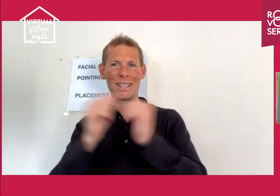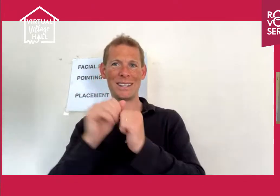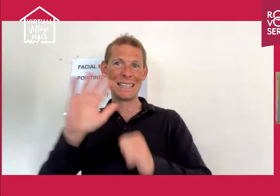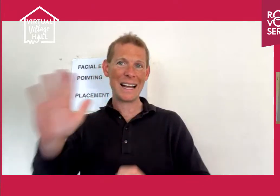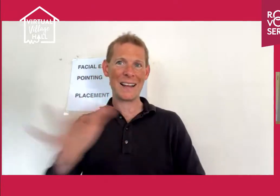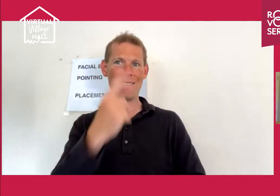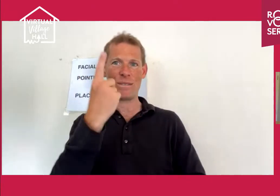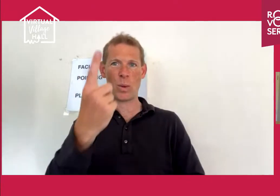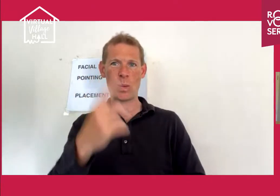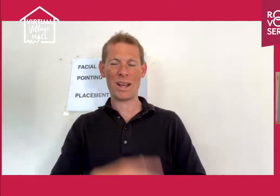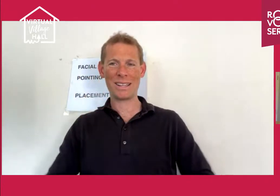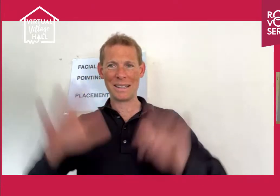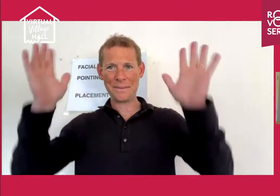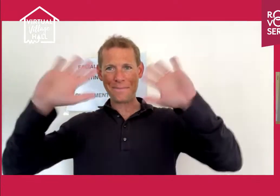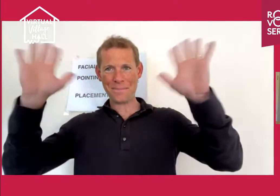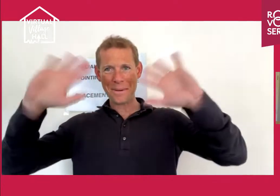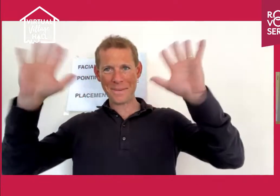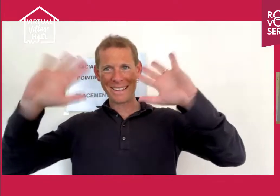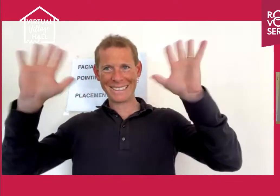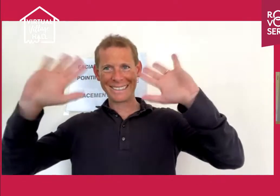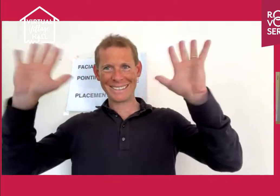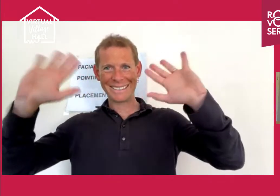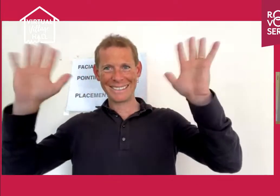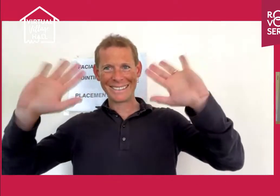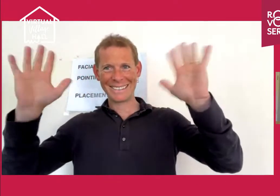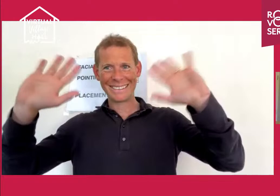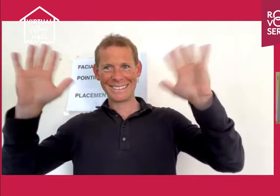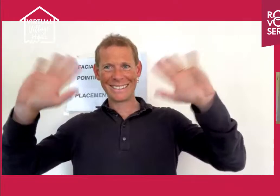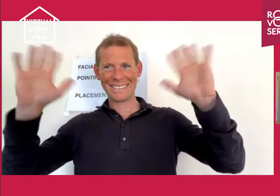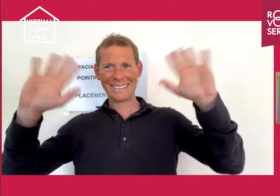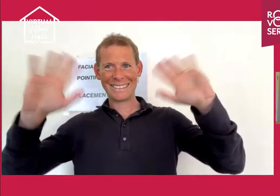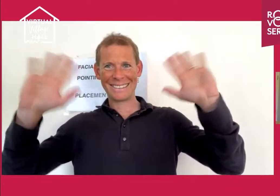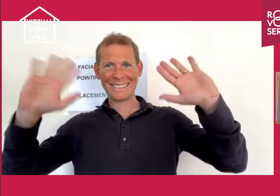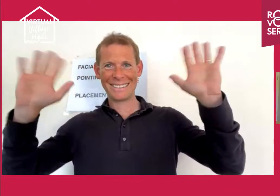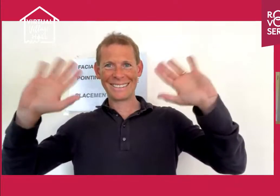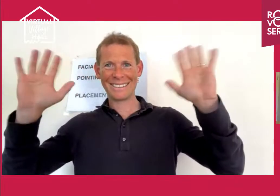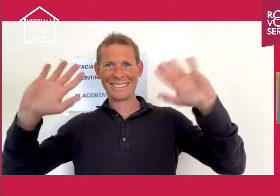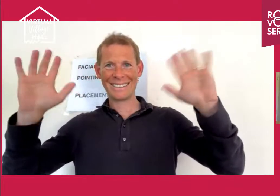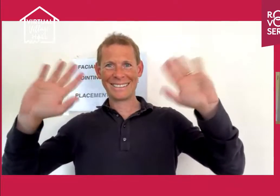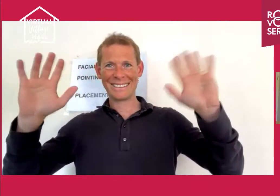to the interpreter. Have a lovely weekend, everyone, and I'll see you all for the next session. Bye.